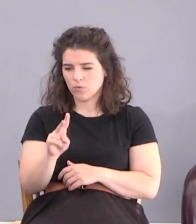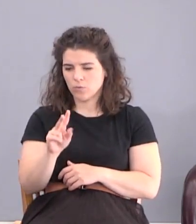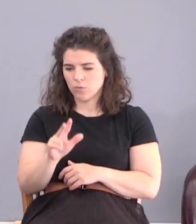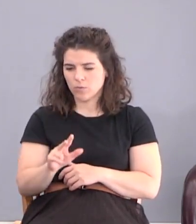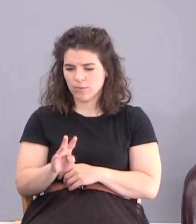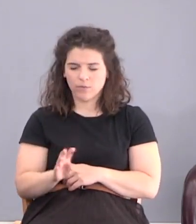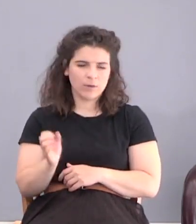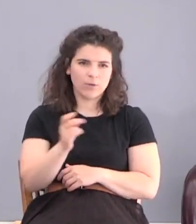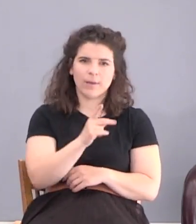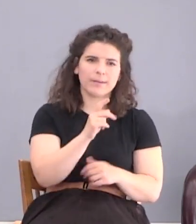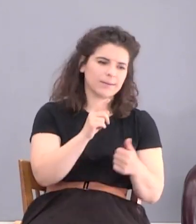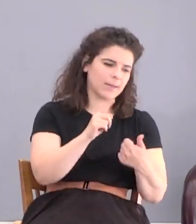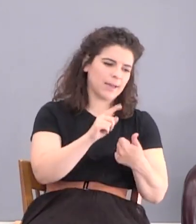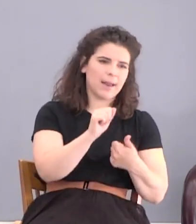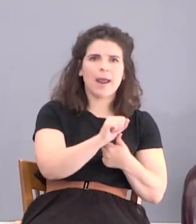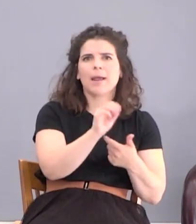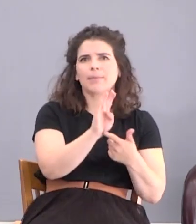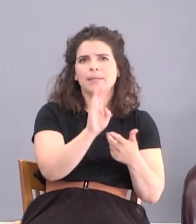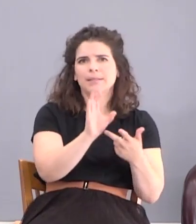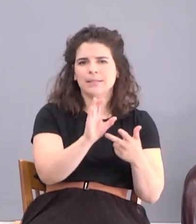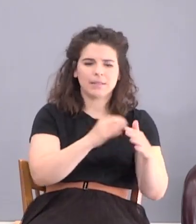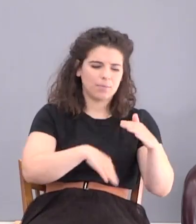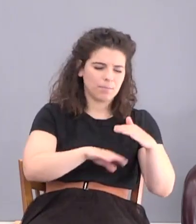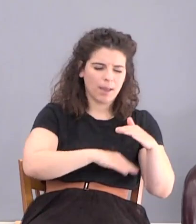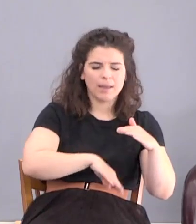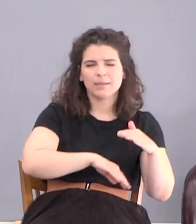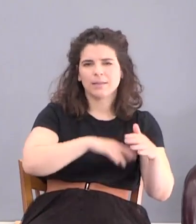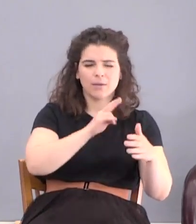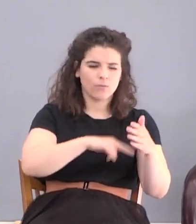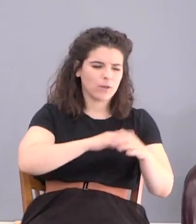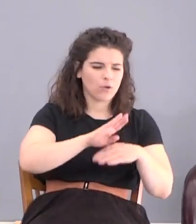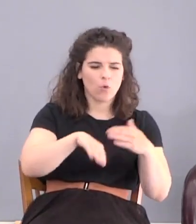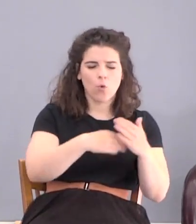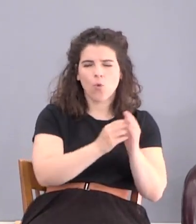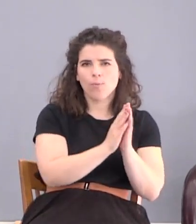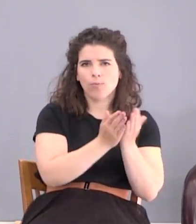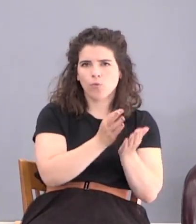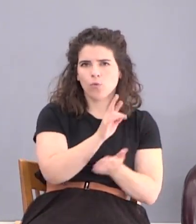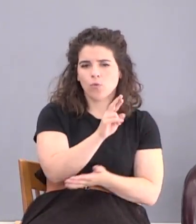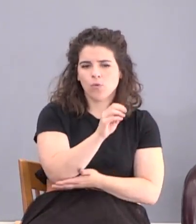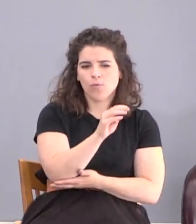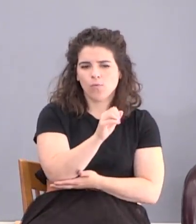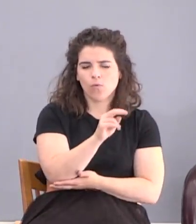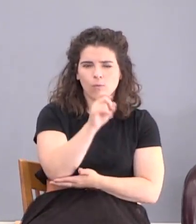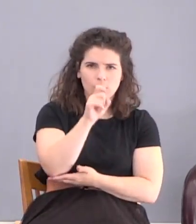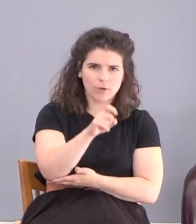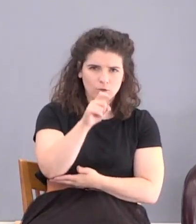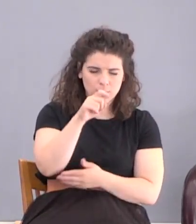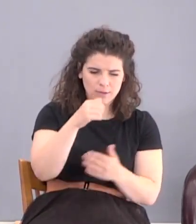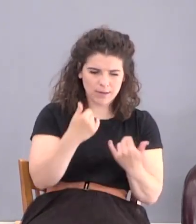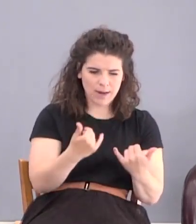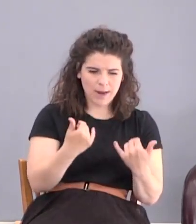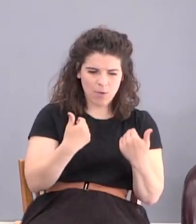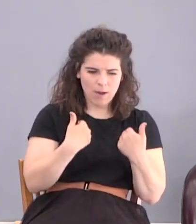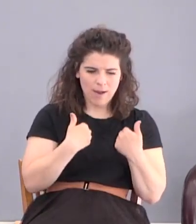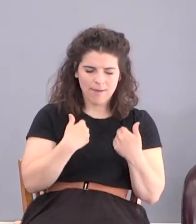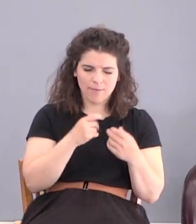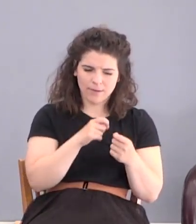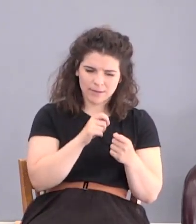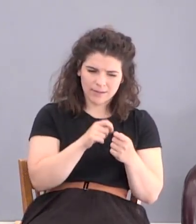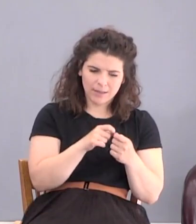to the ABCs and reading you the entire book of Romans for why you should now have this certain walk and